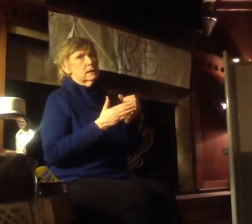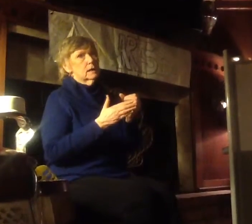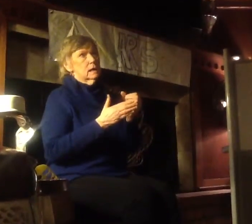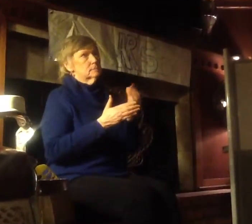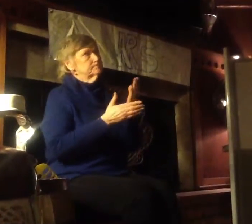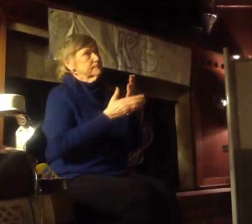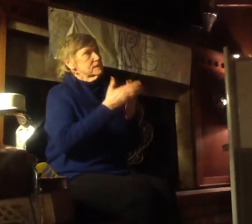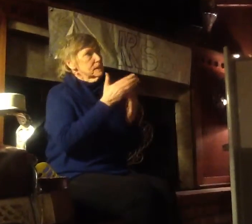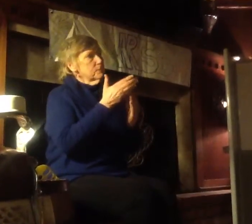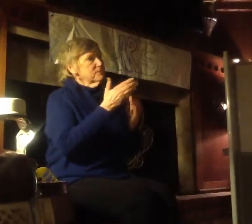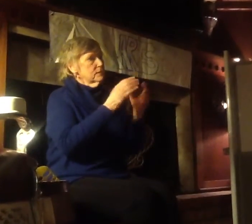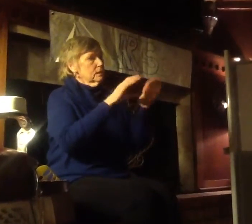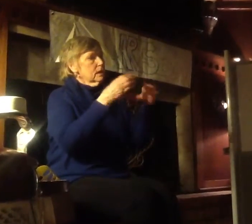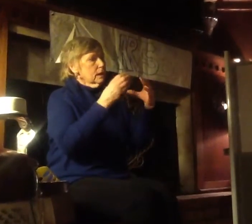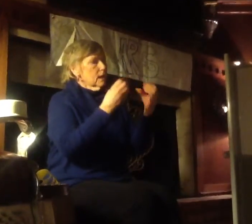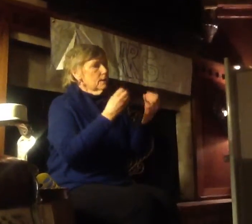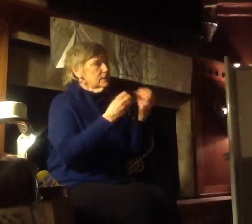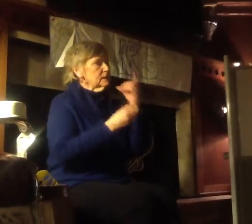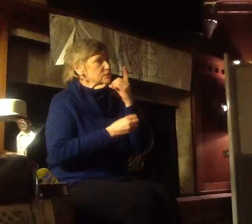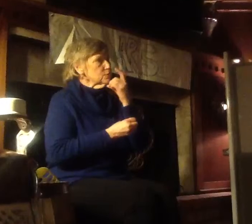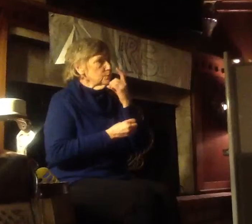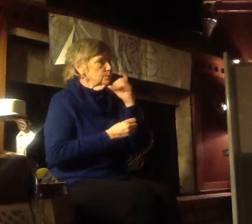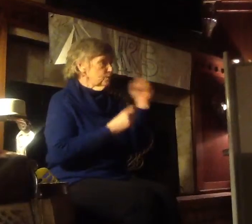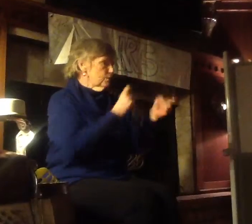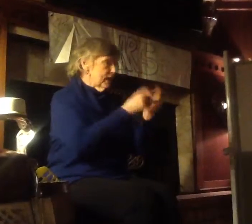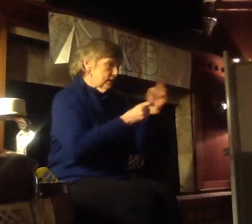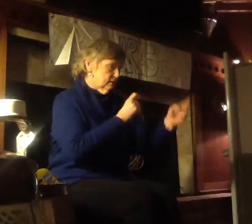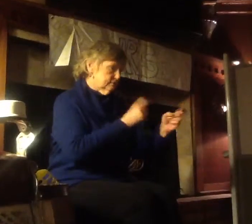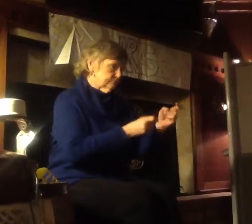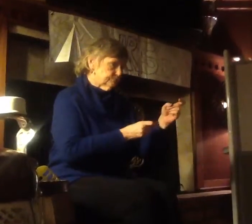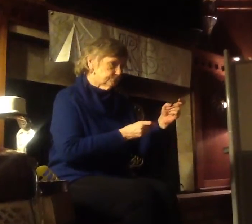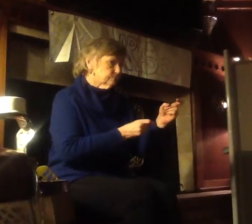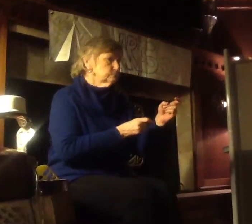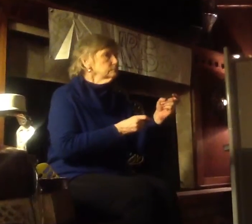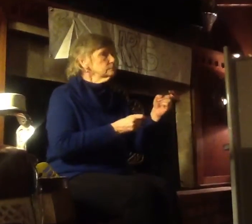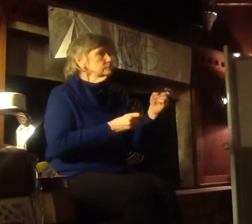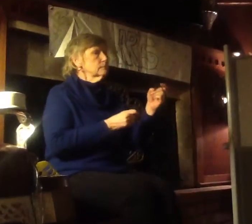about some of the companies who donate.